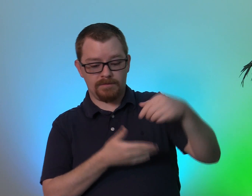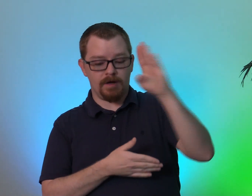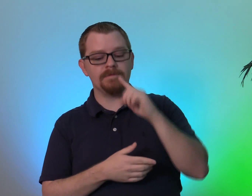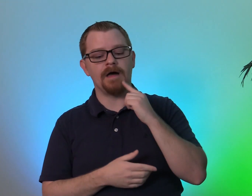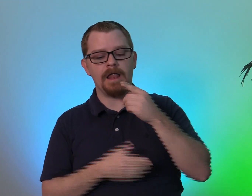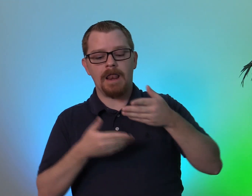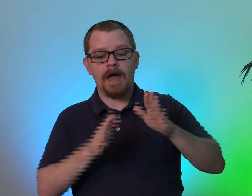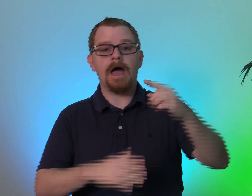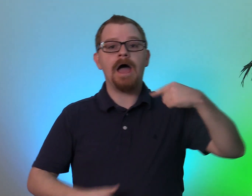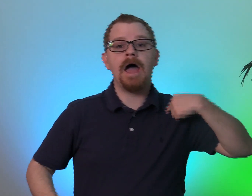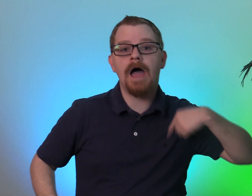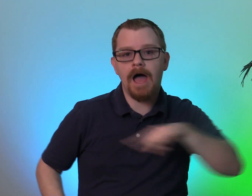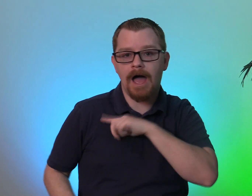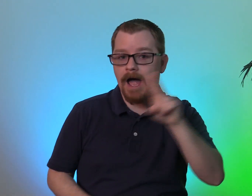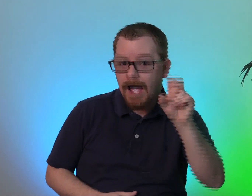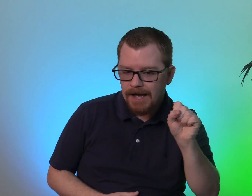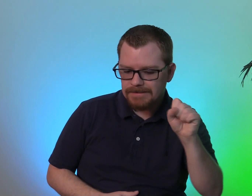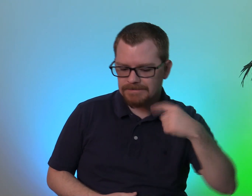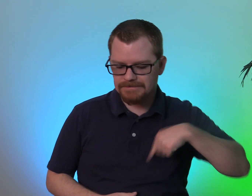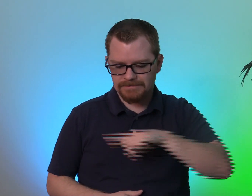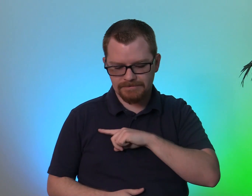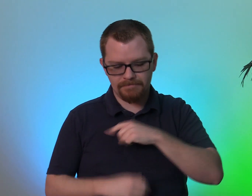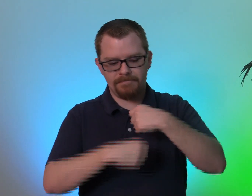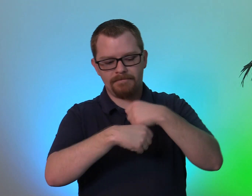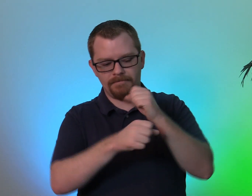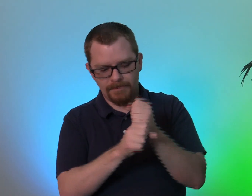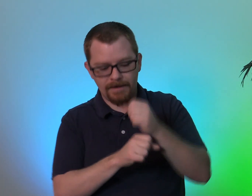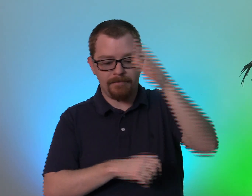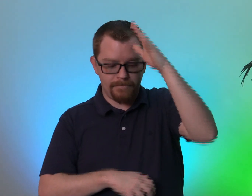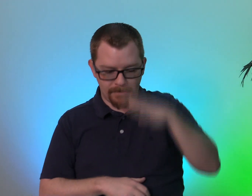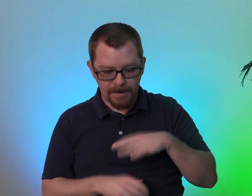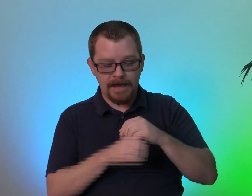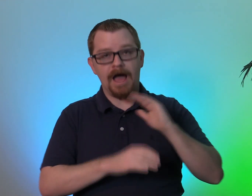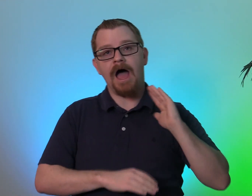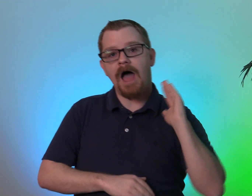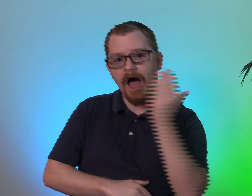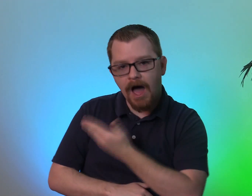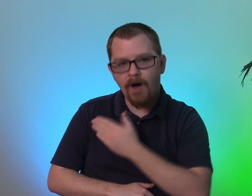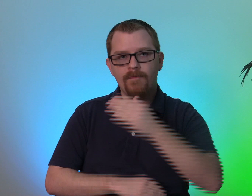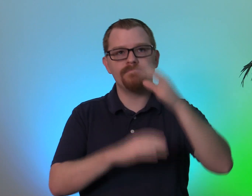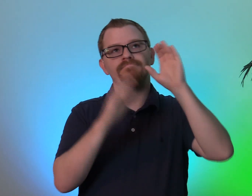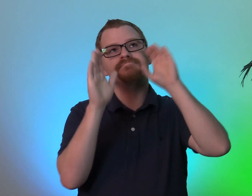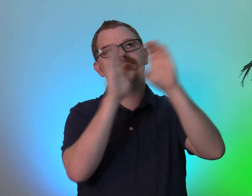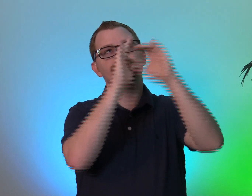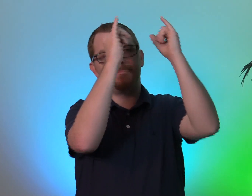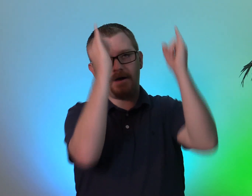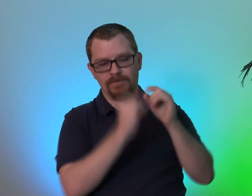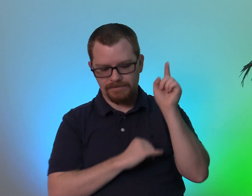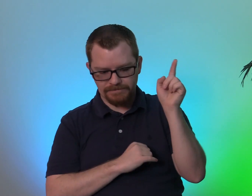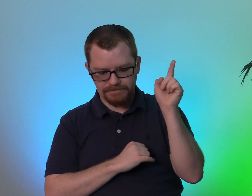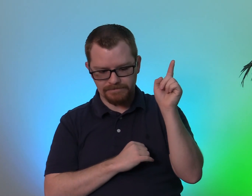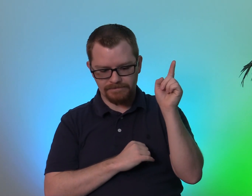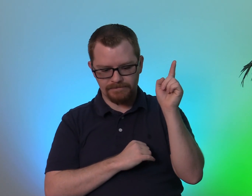In that verse, God said, let us make man in our own image, according to our